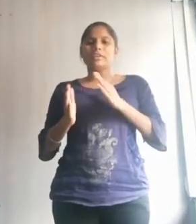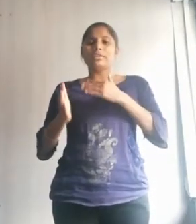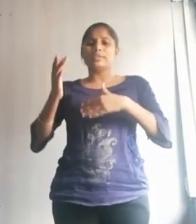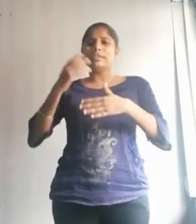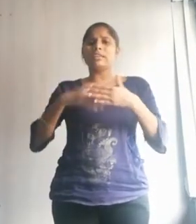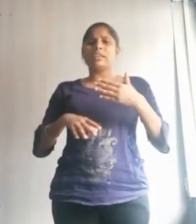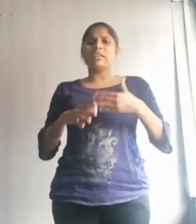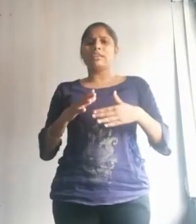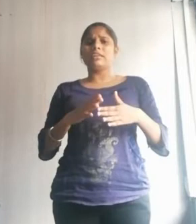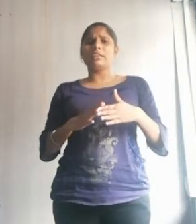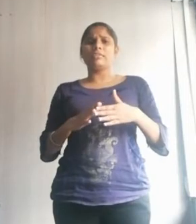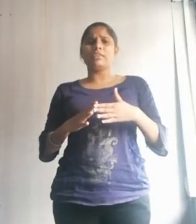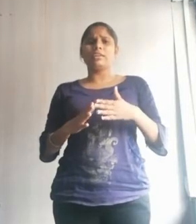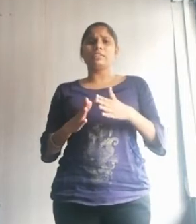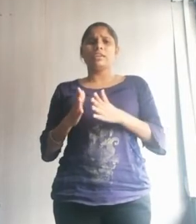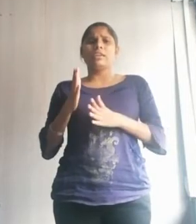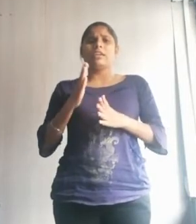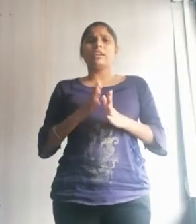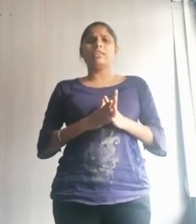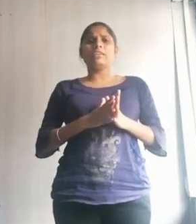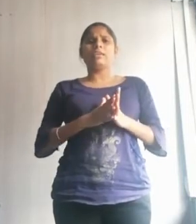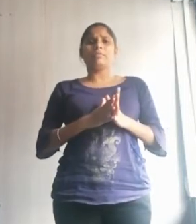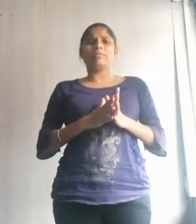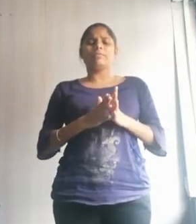is interface in the